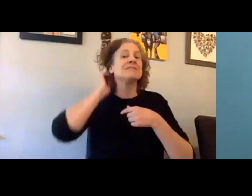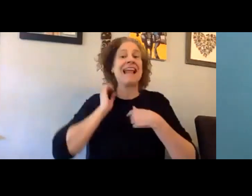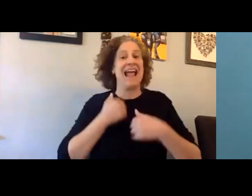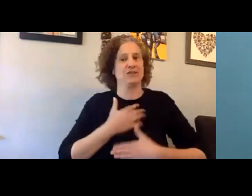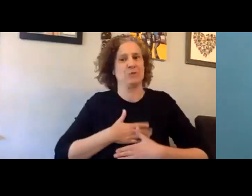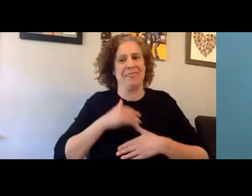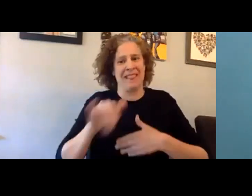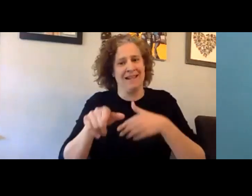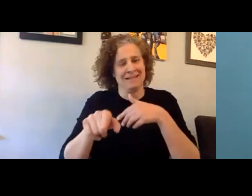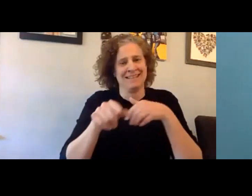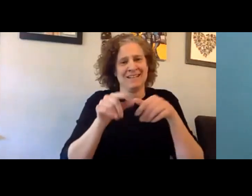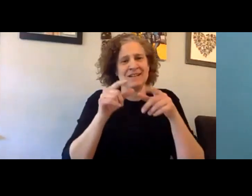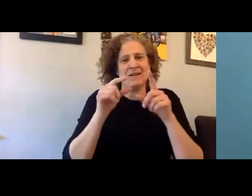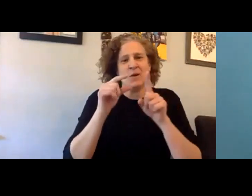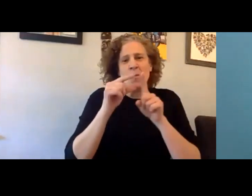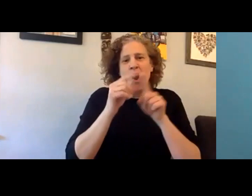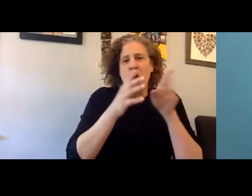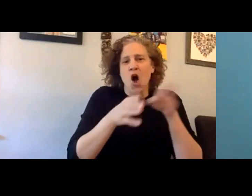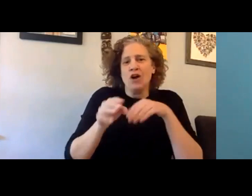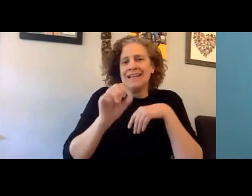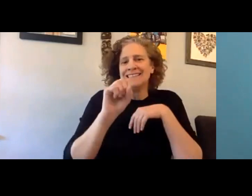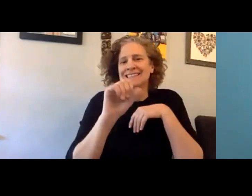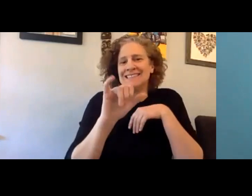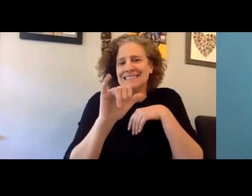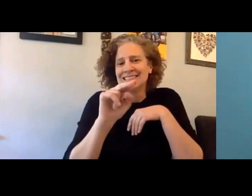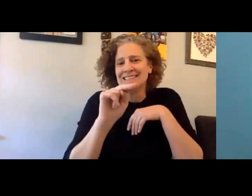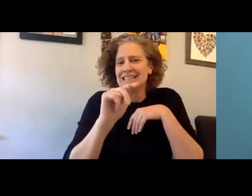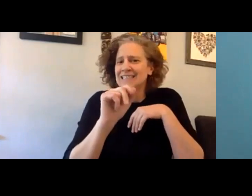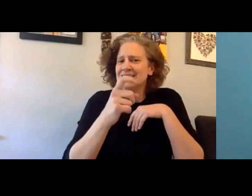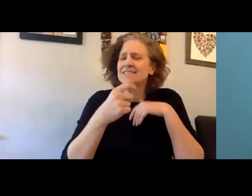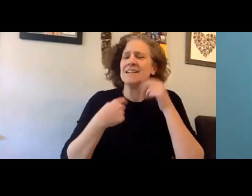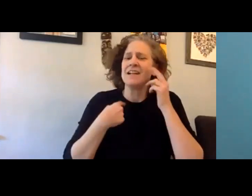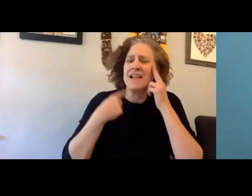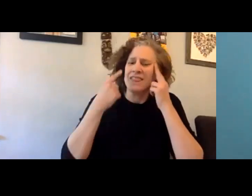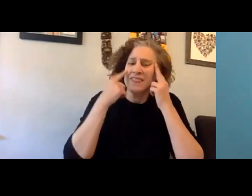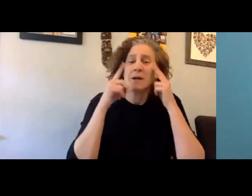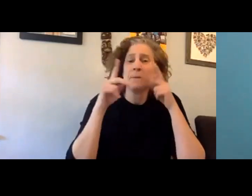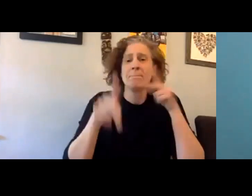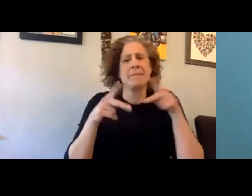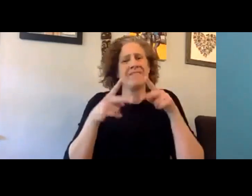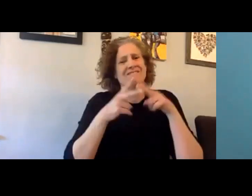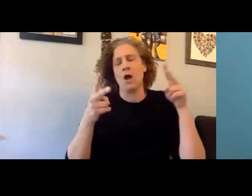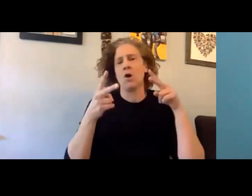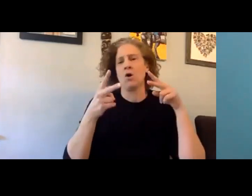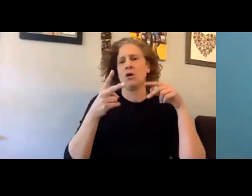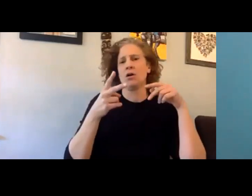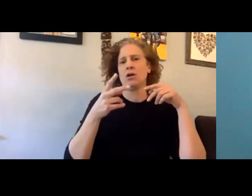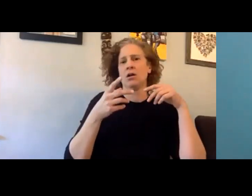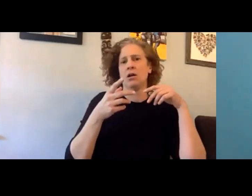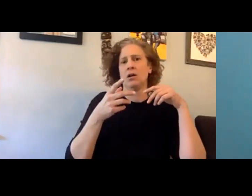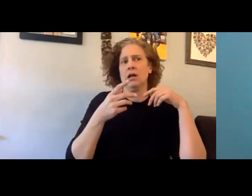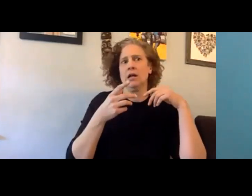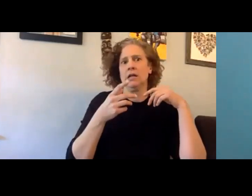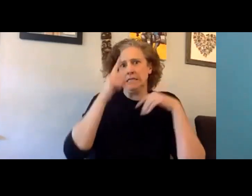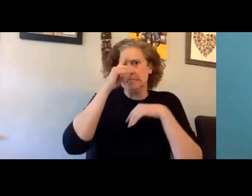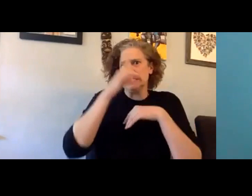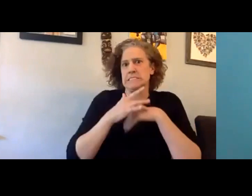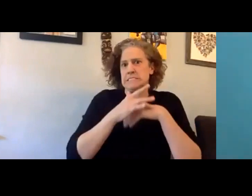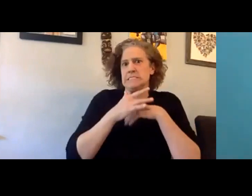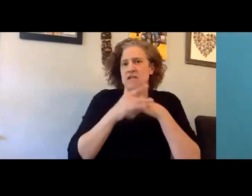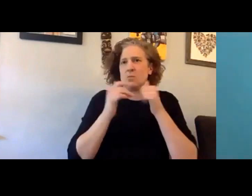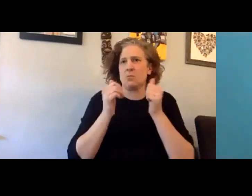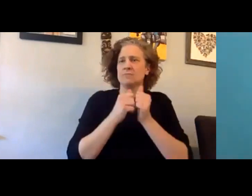Okay. I enjoy this question about word order and syntax. I think people are